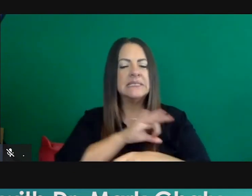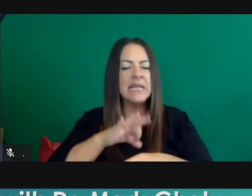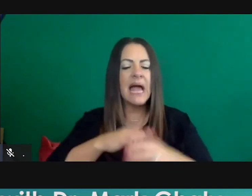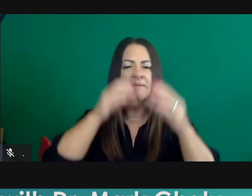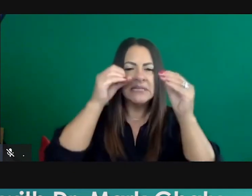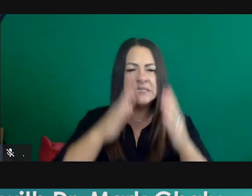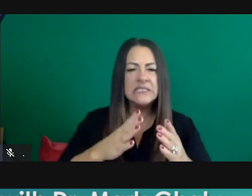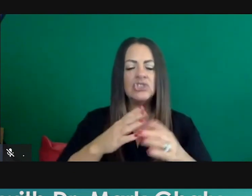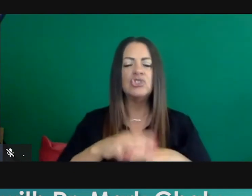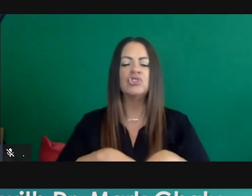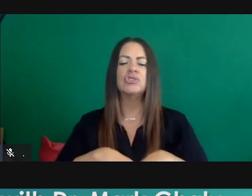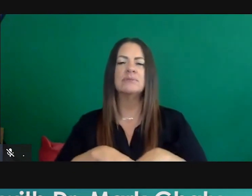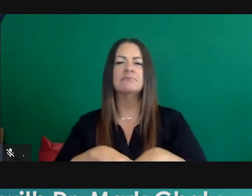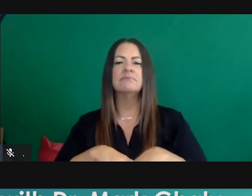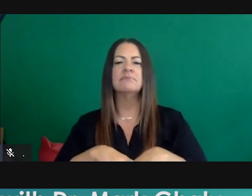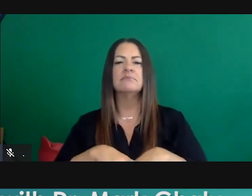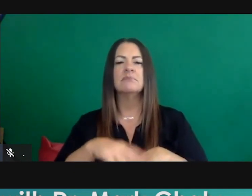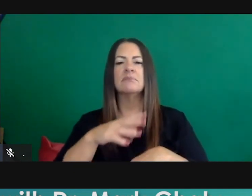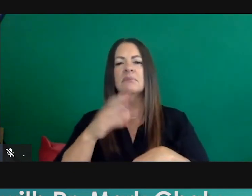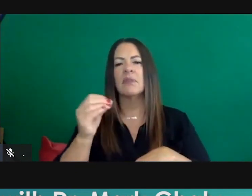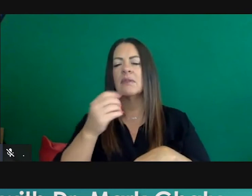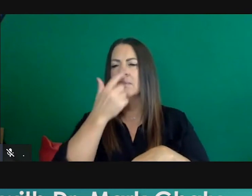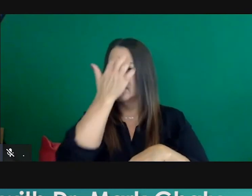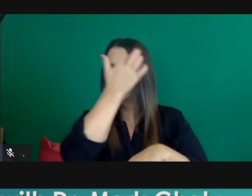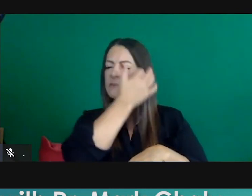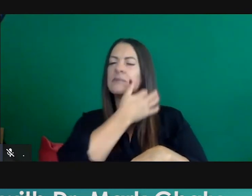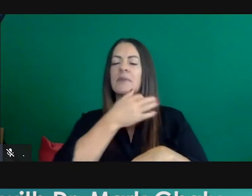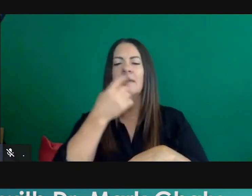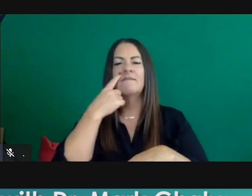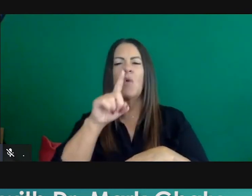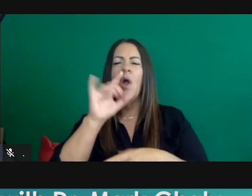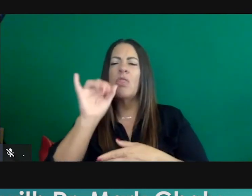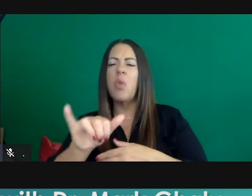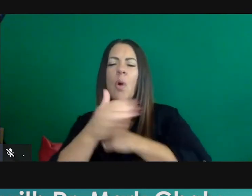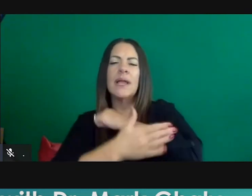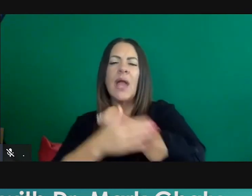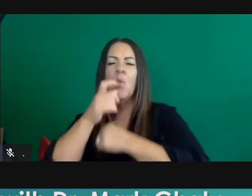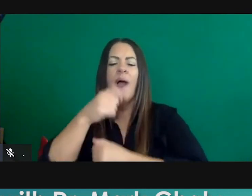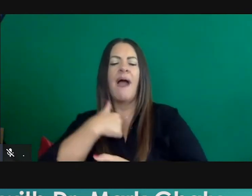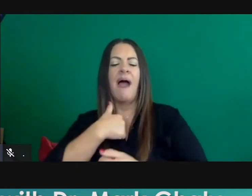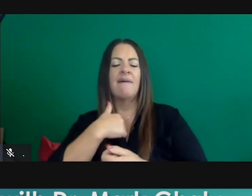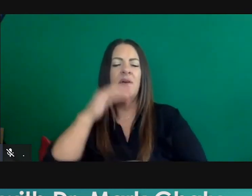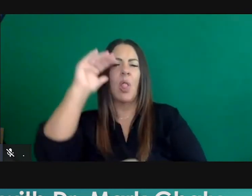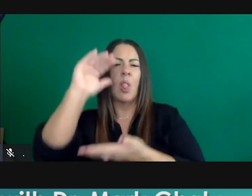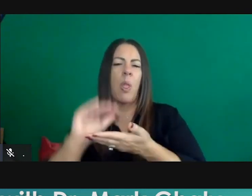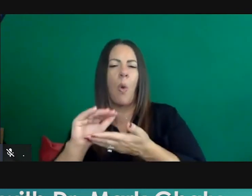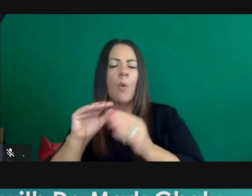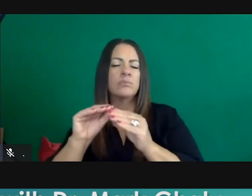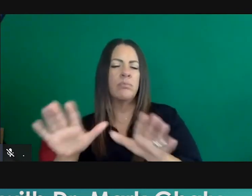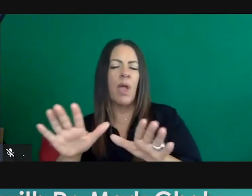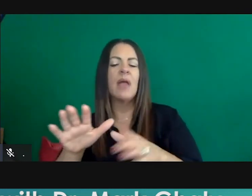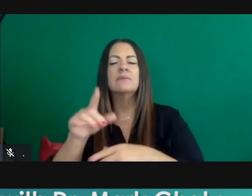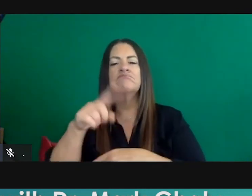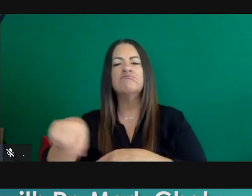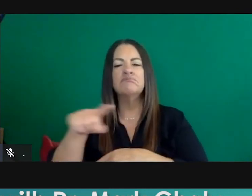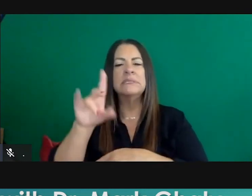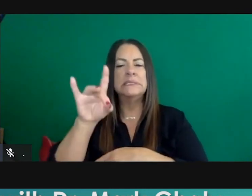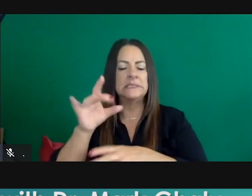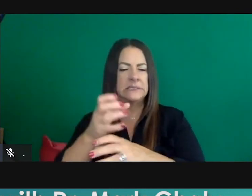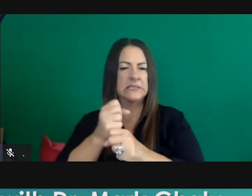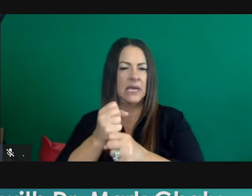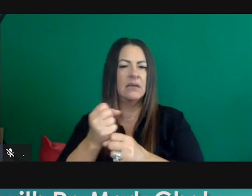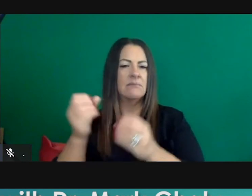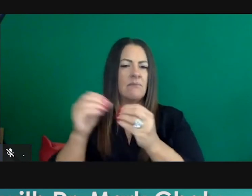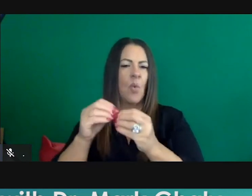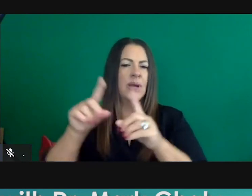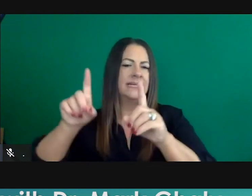in some of the lower transmission counties that work in schools in lower transmission counties did get some testing